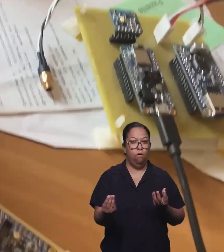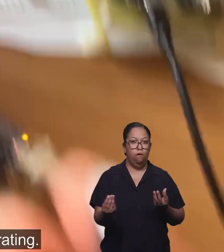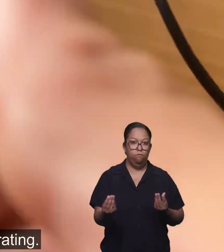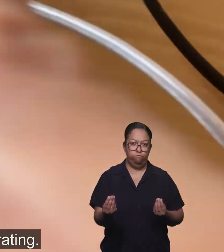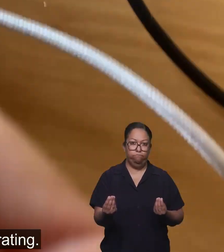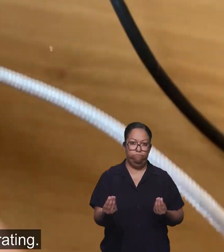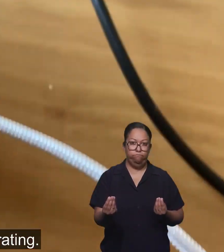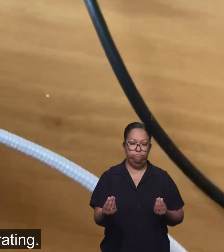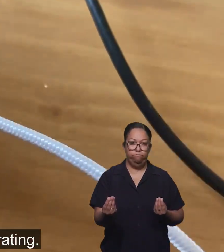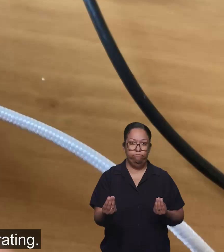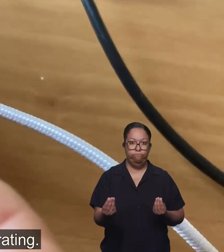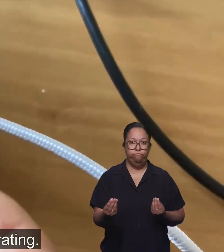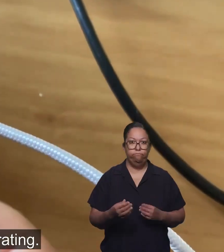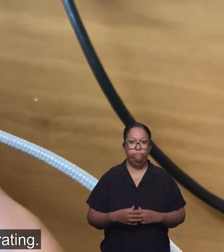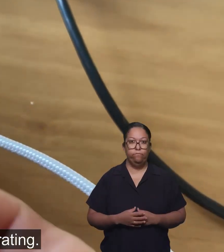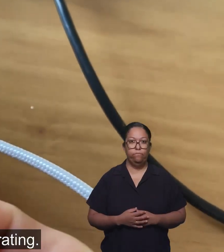it stops